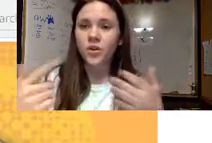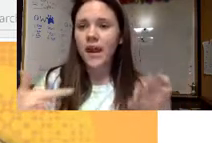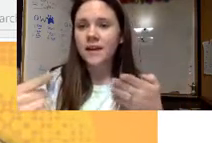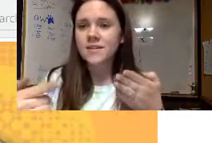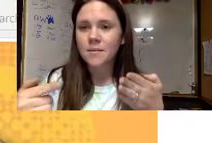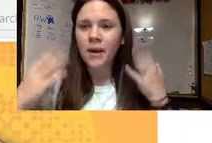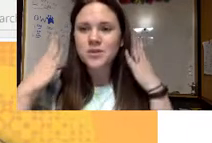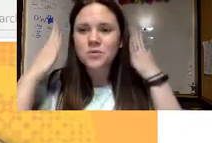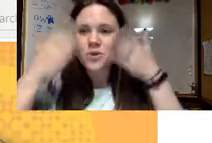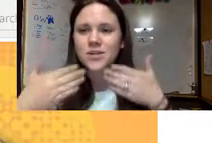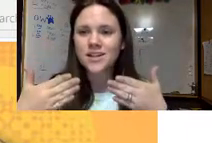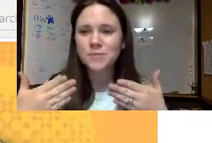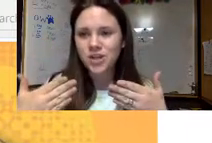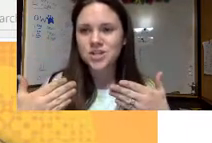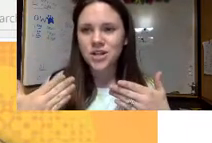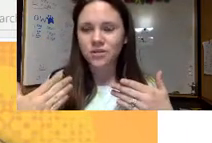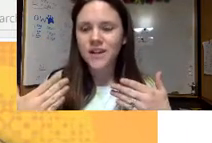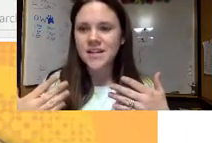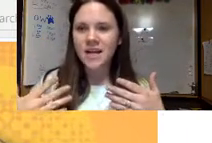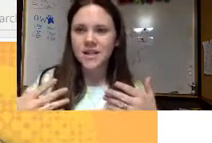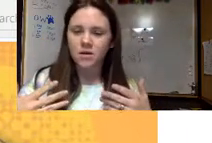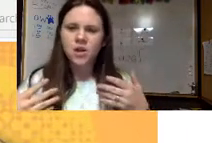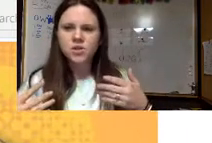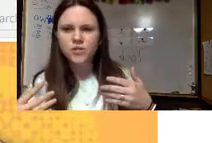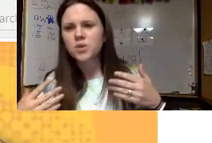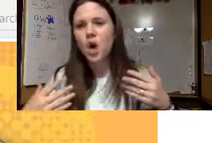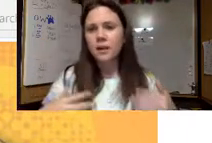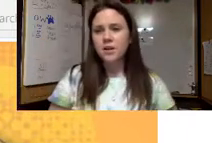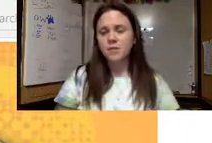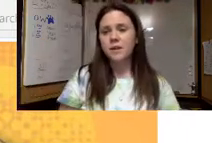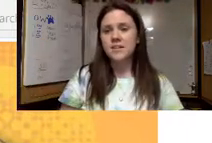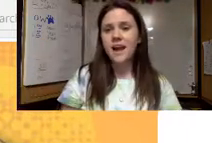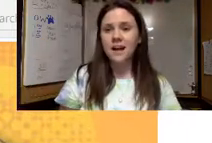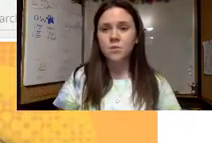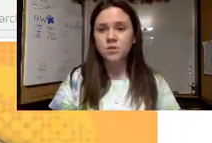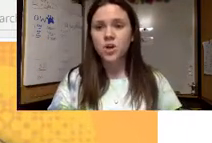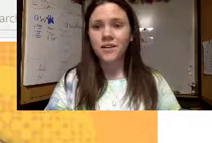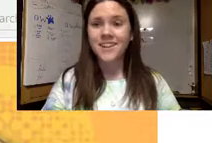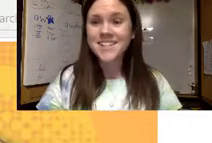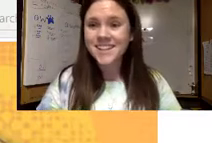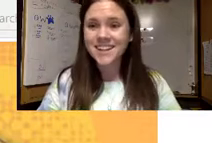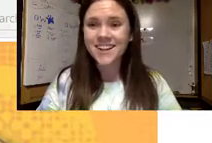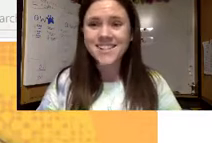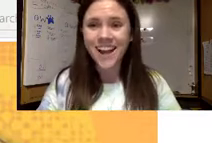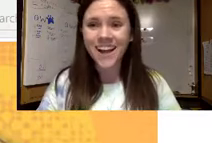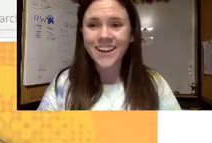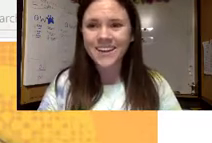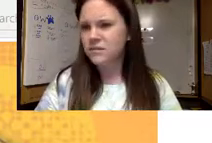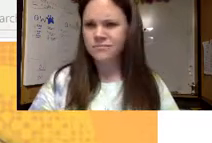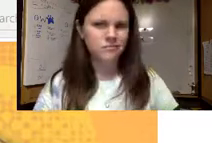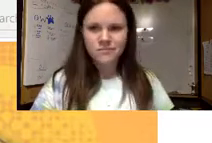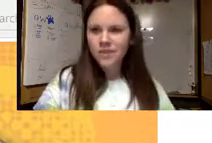with their hands, they might also use expressions on their face to act it out. So if you were talking about someone being sad, would you talk like this? They're